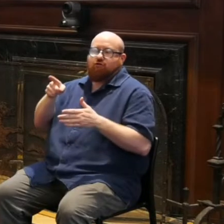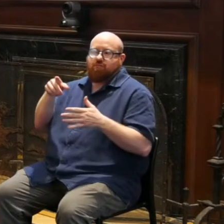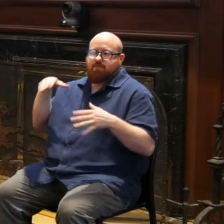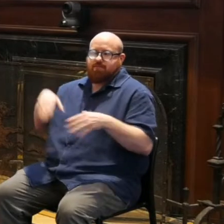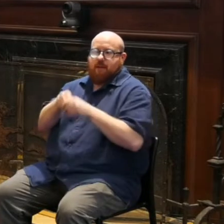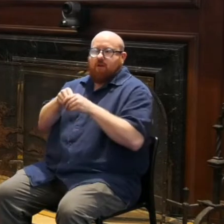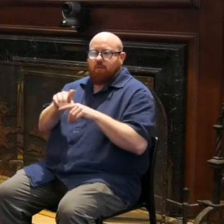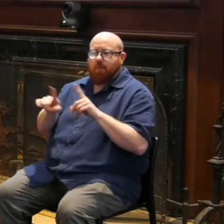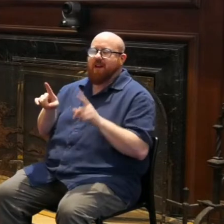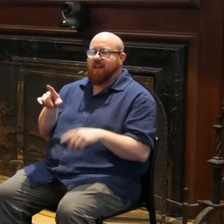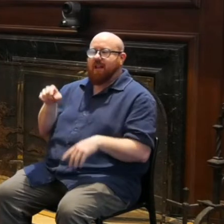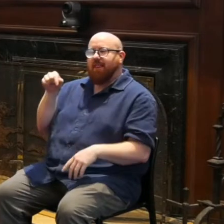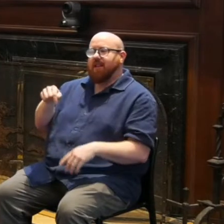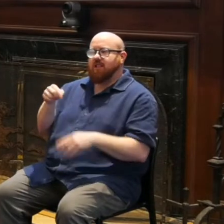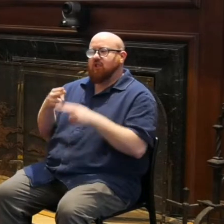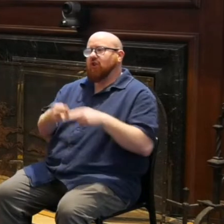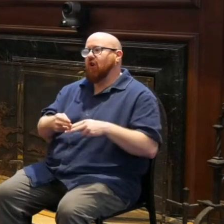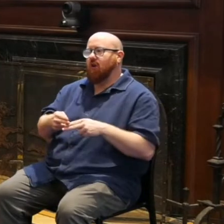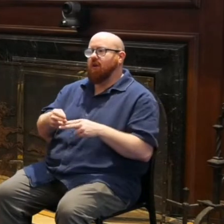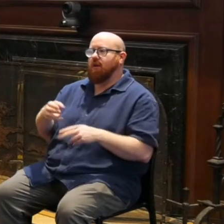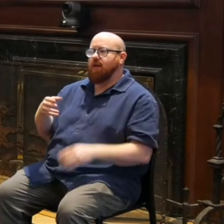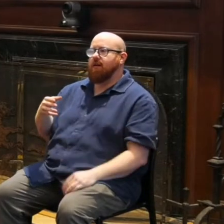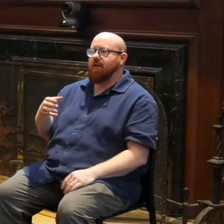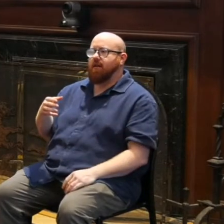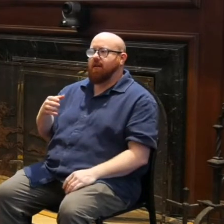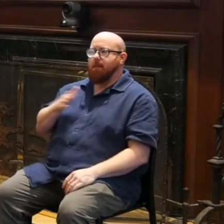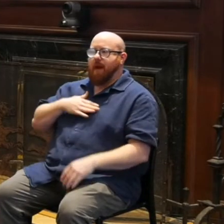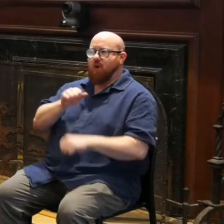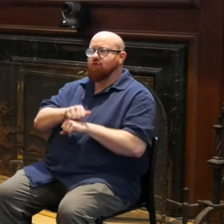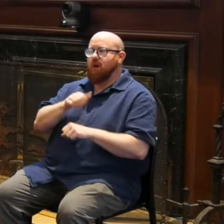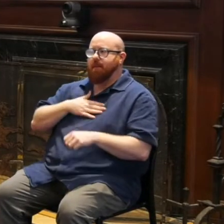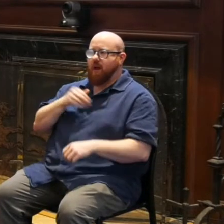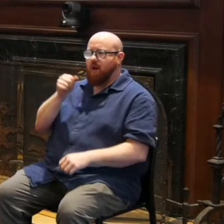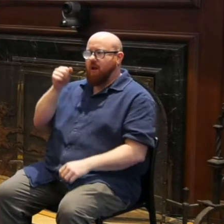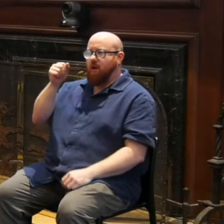just well be called Our Hero. So let me try